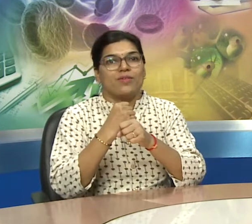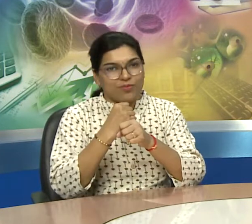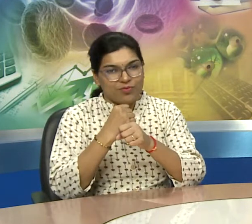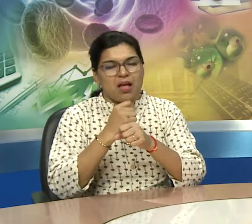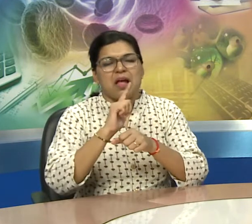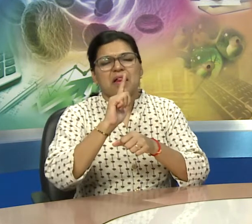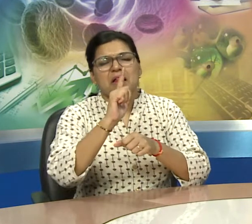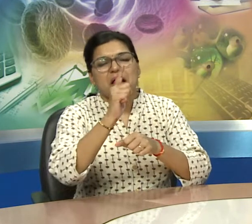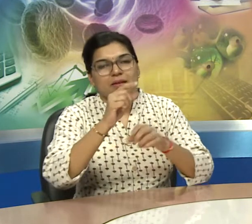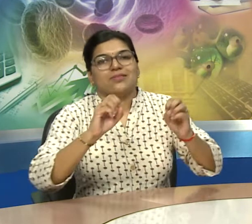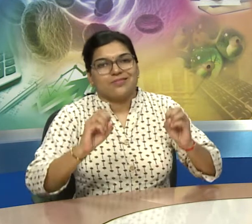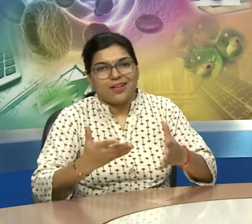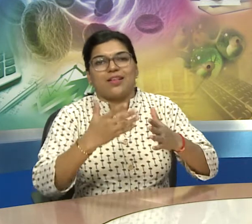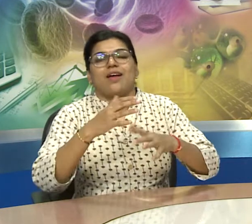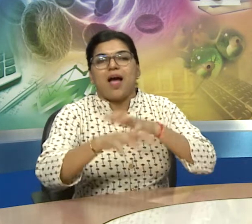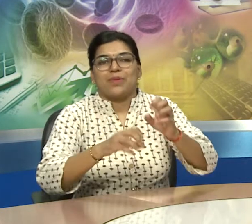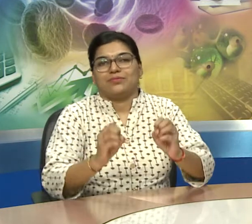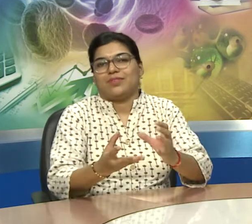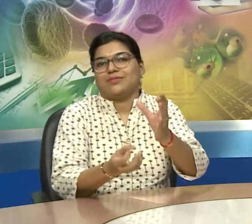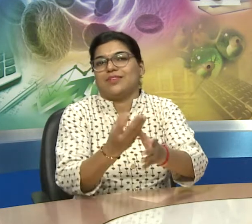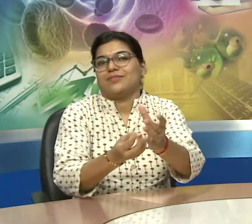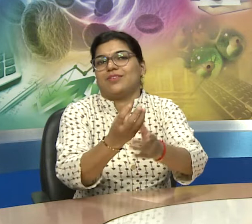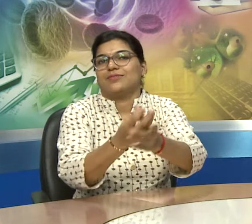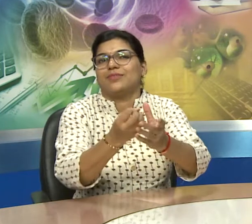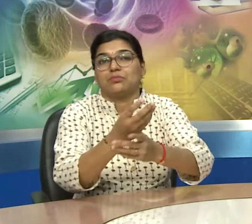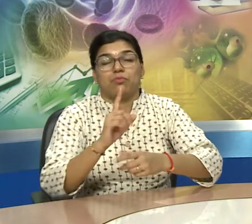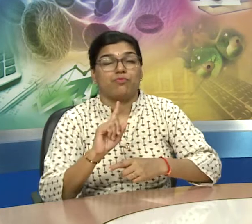It was dog who was domesticated for the first time.